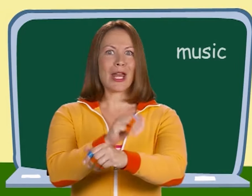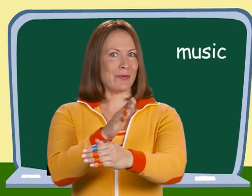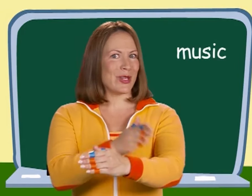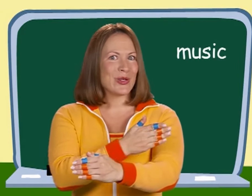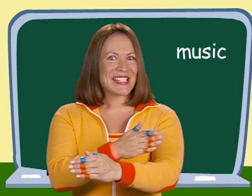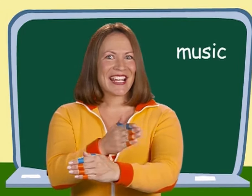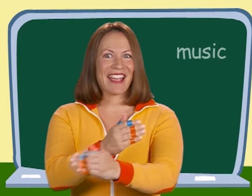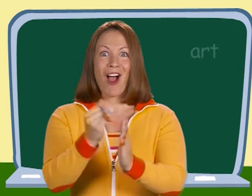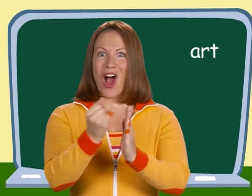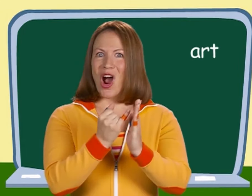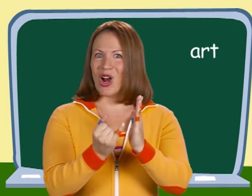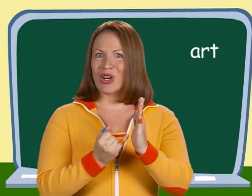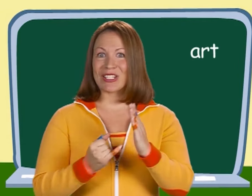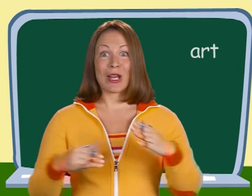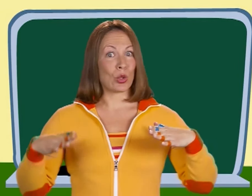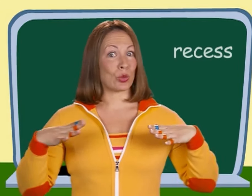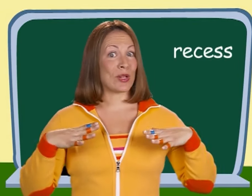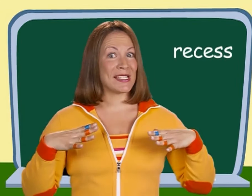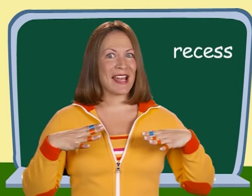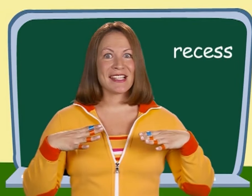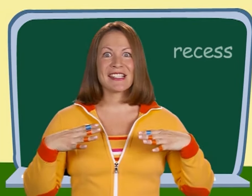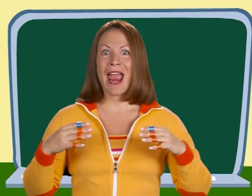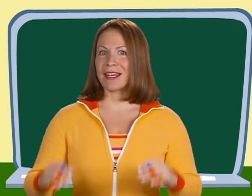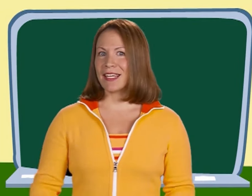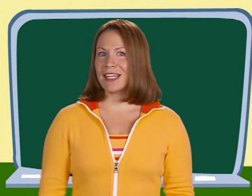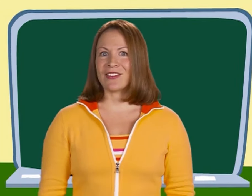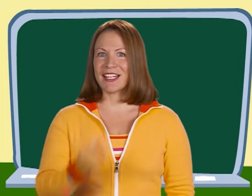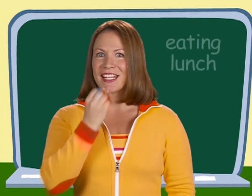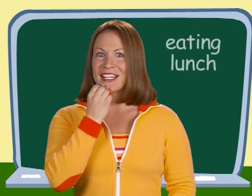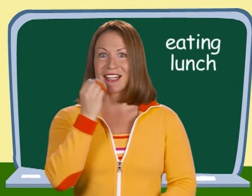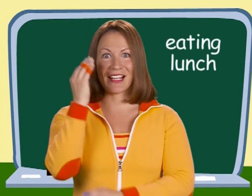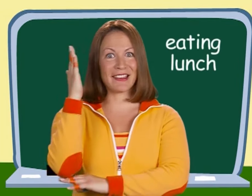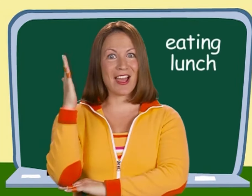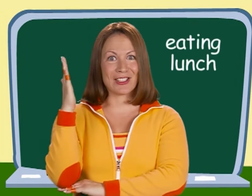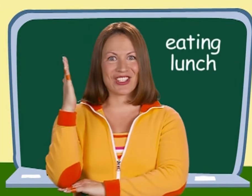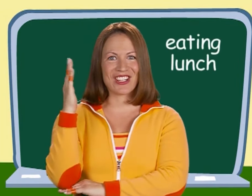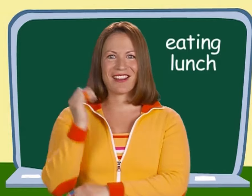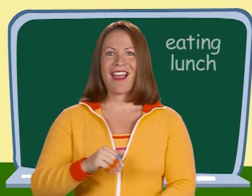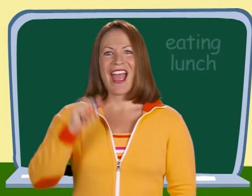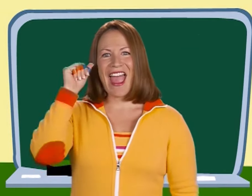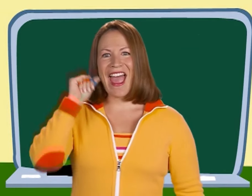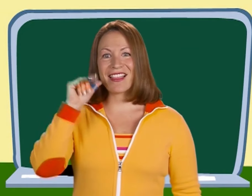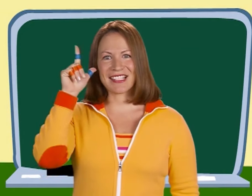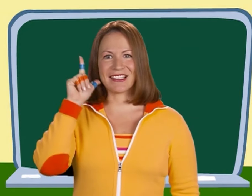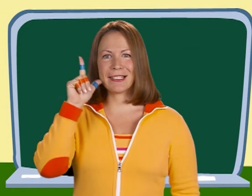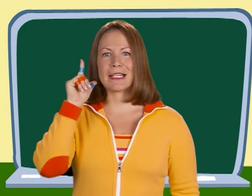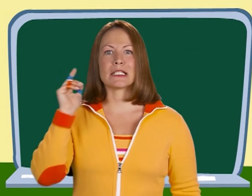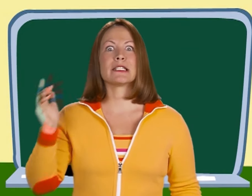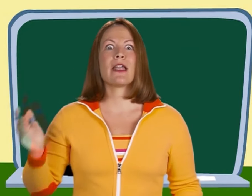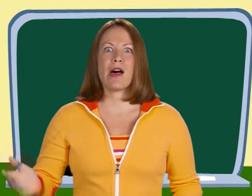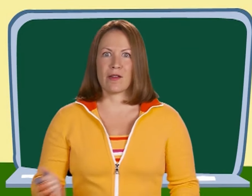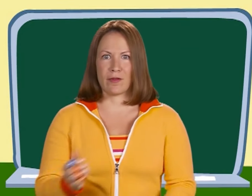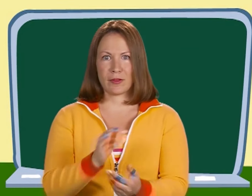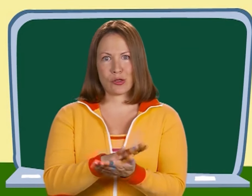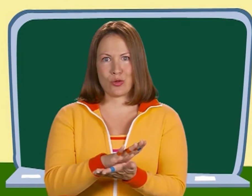and music, art, recess, and even eating lunch. Alex and Leah love